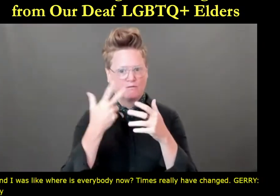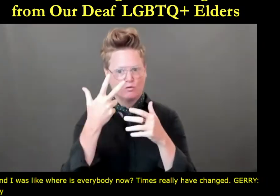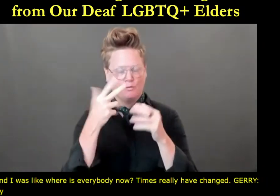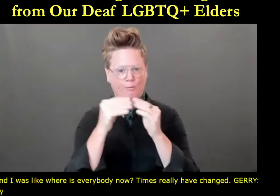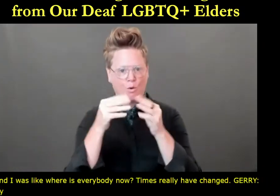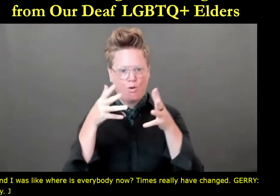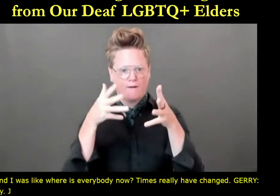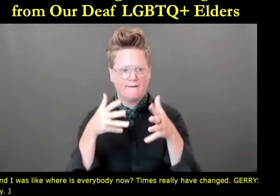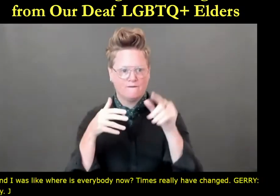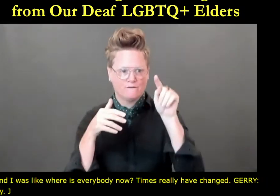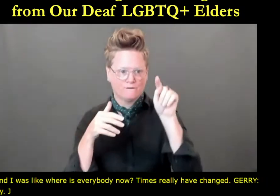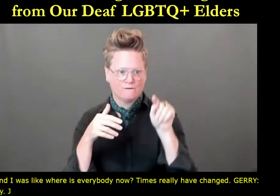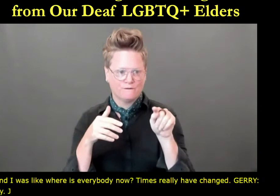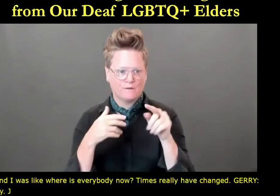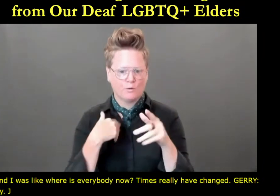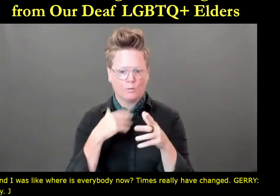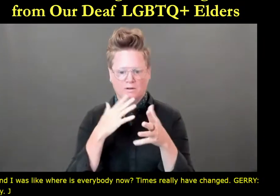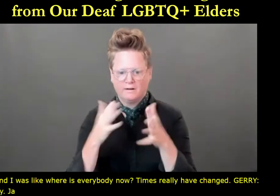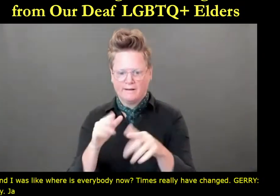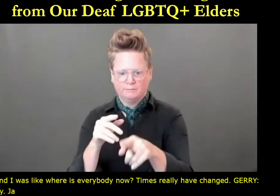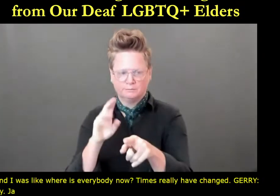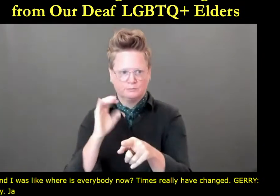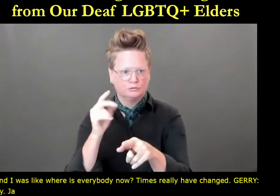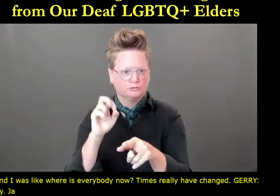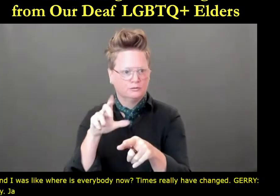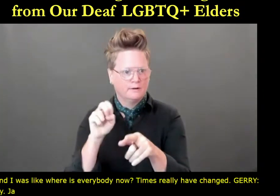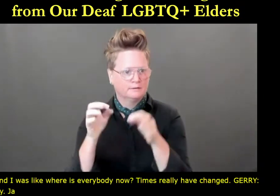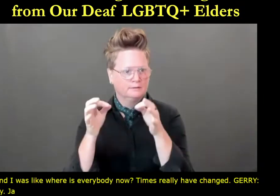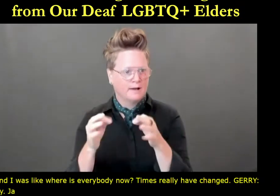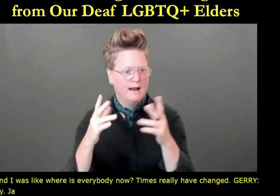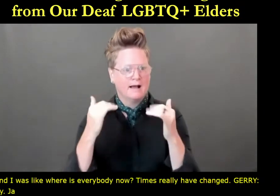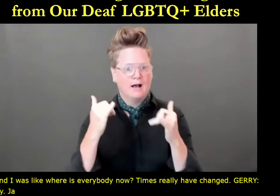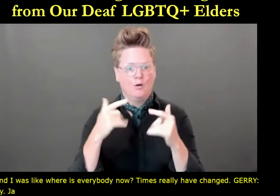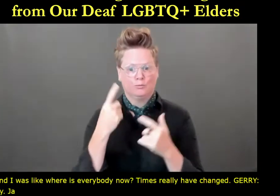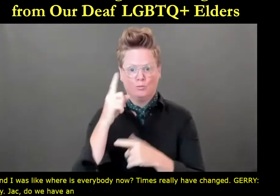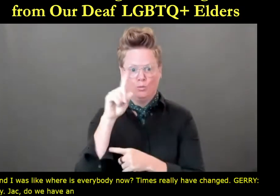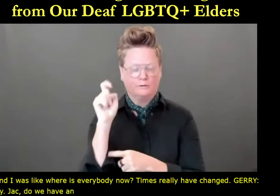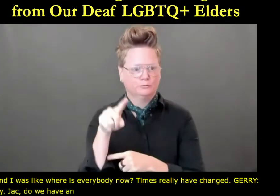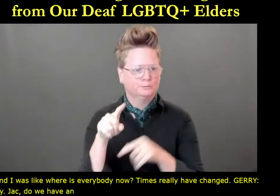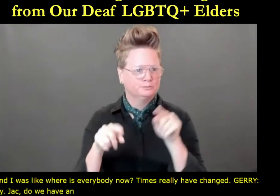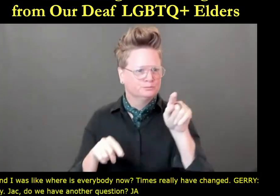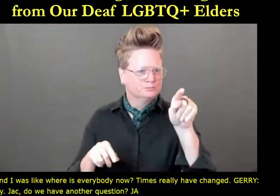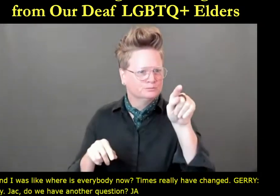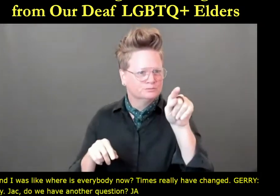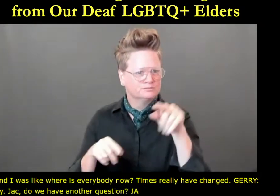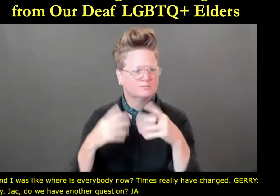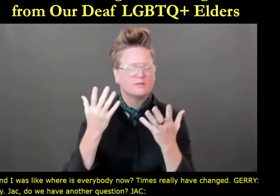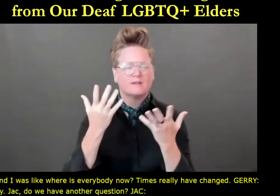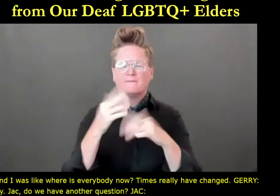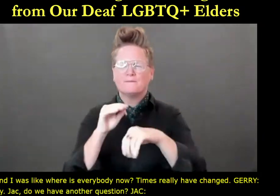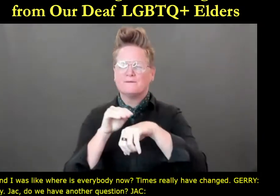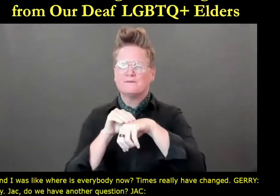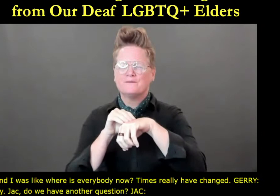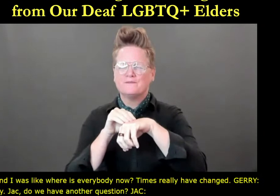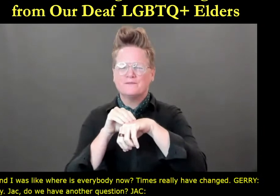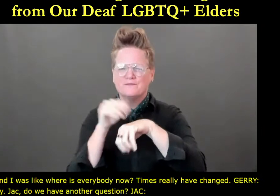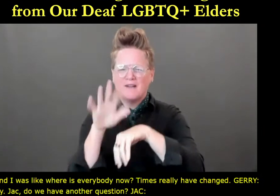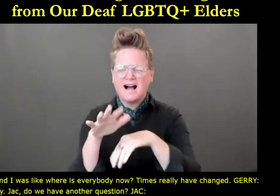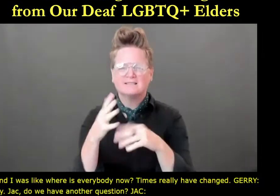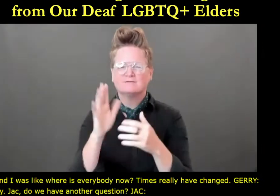let's see we have three more questions left and um i'm not sure how we're going to decide how to answer